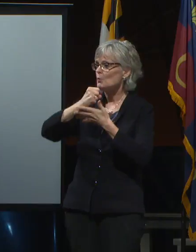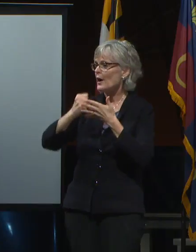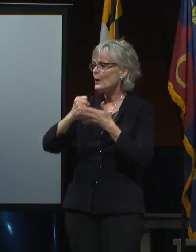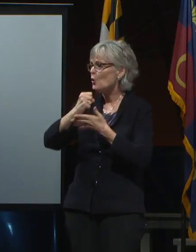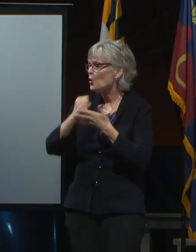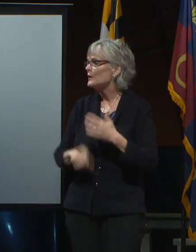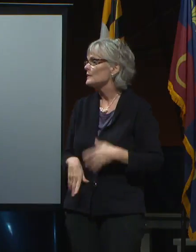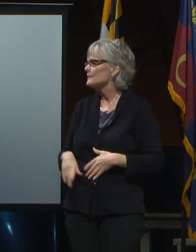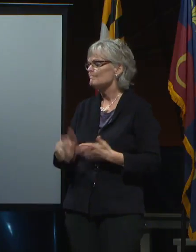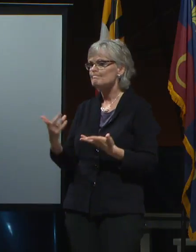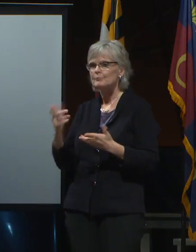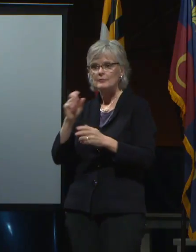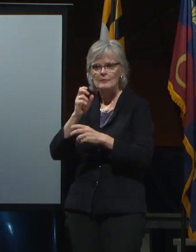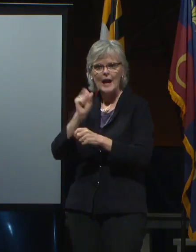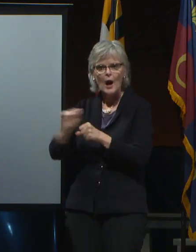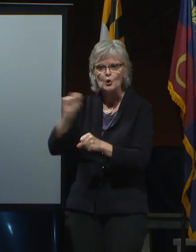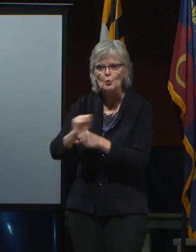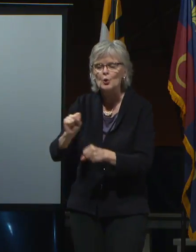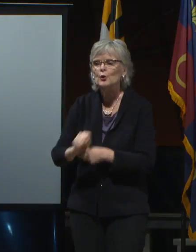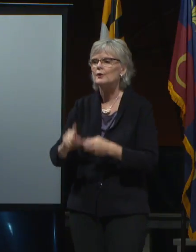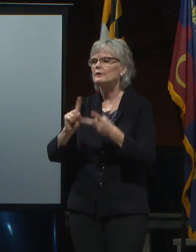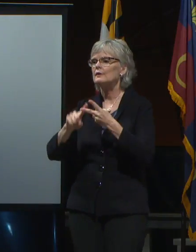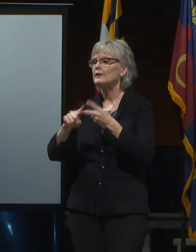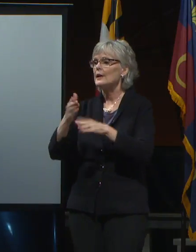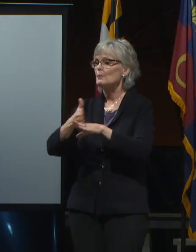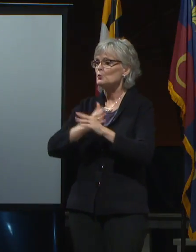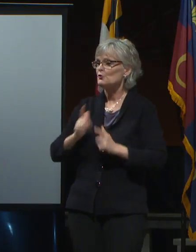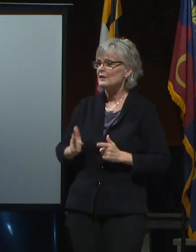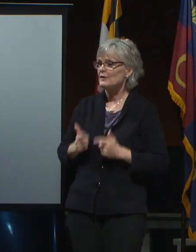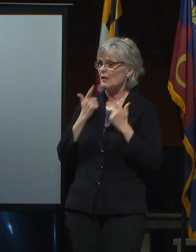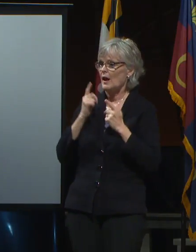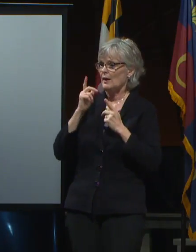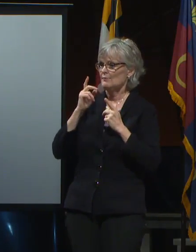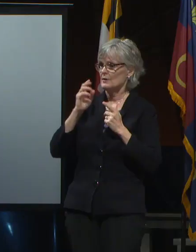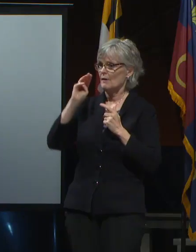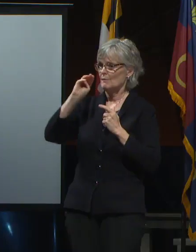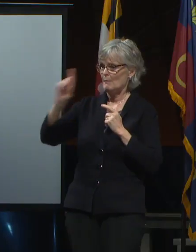are hard work, improving the lives of Marylanders,